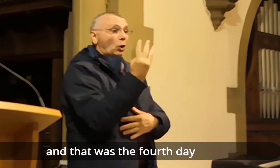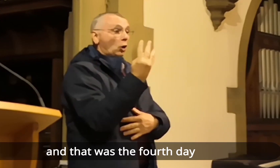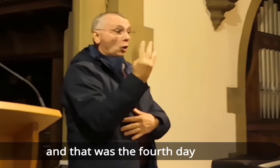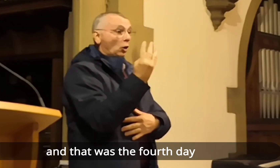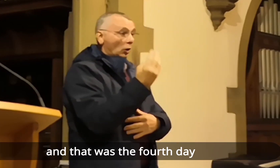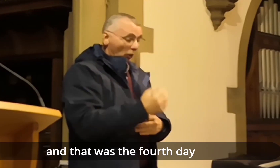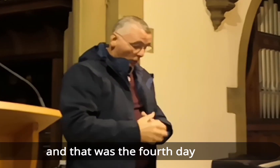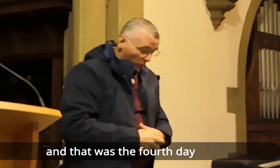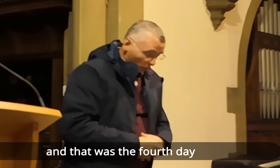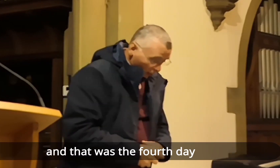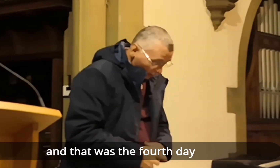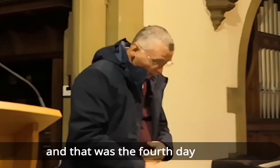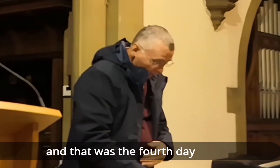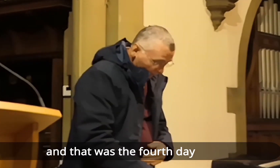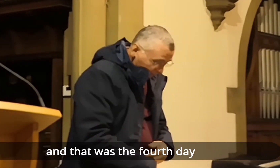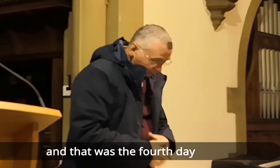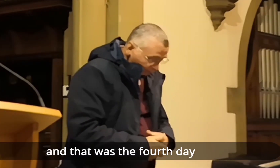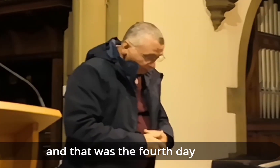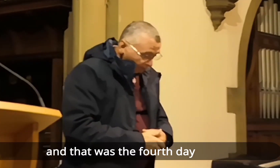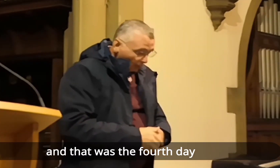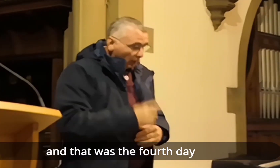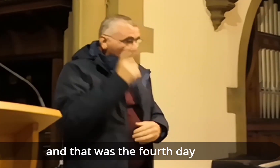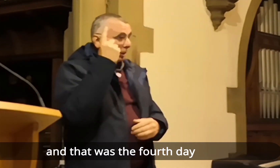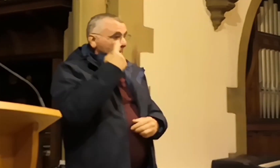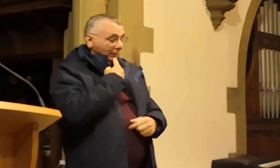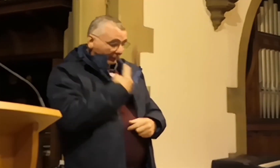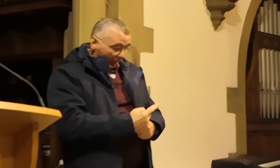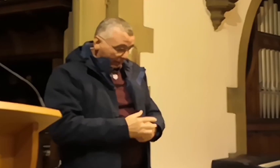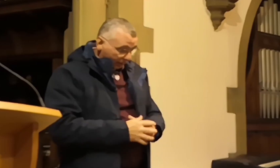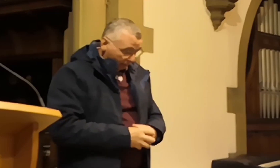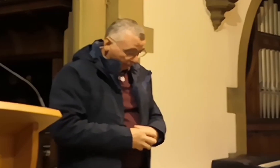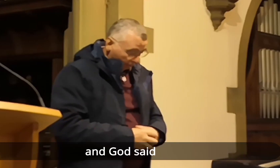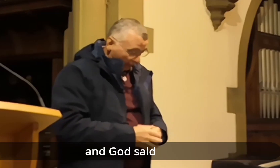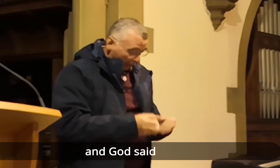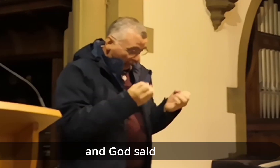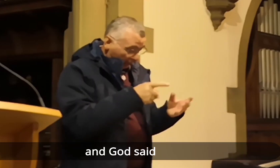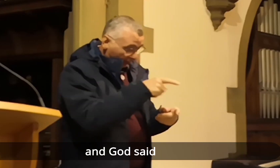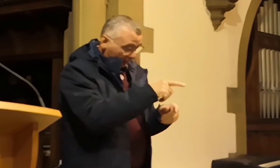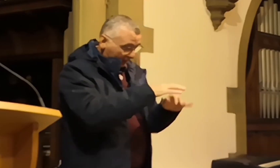And that was the fourth day. And God said,